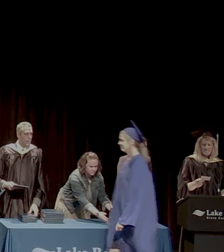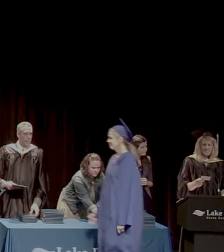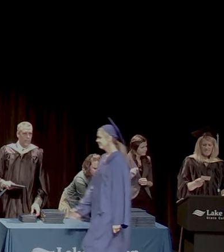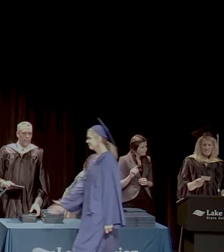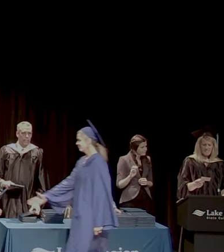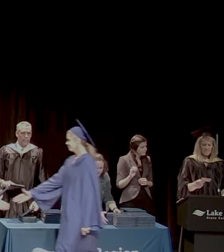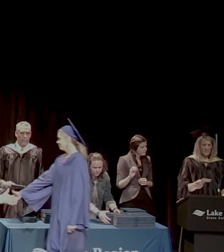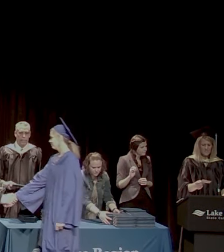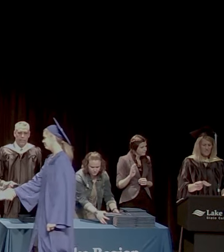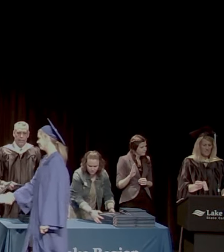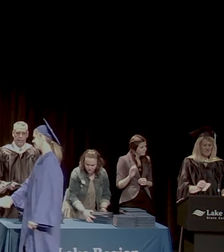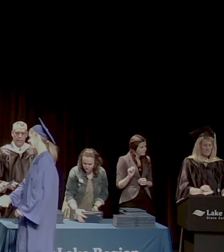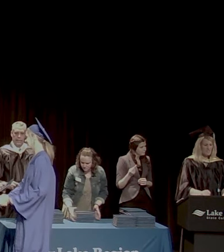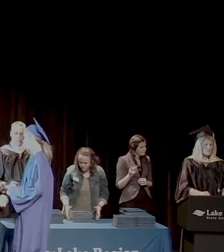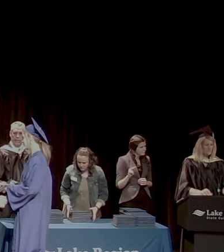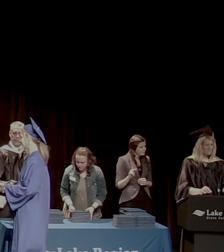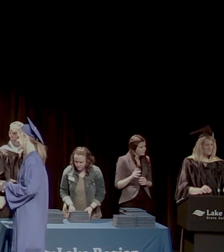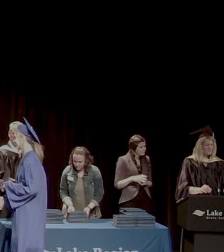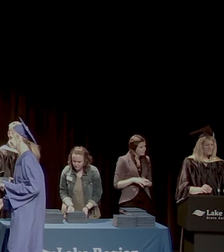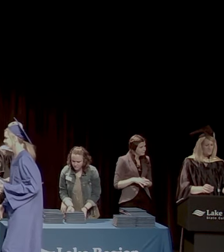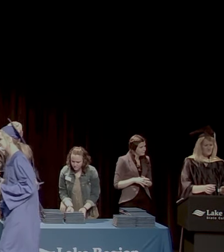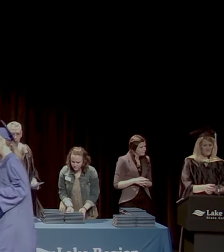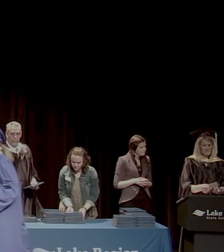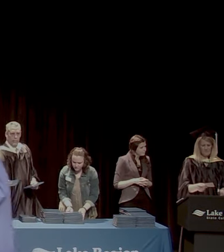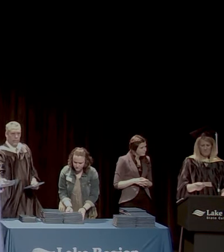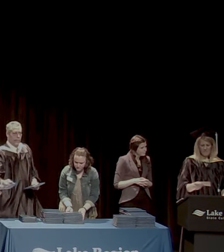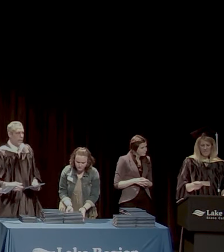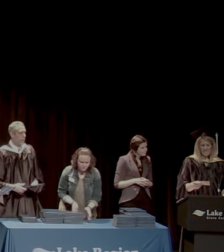in Applied Science, Associate Degree Nurse.